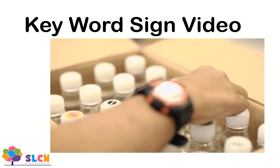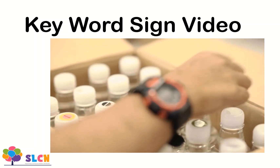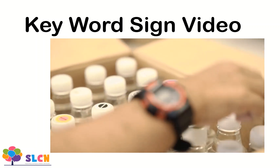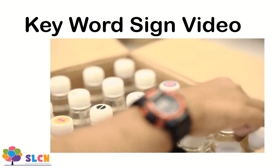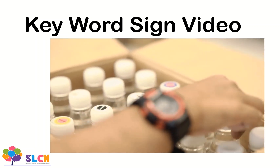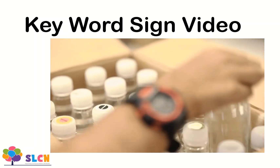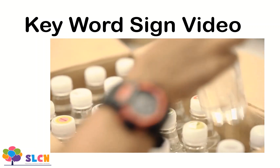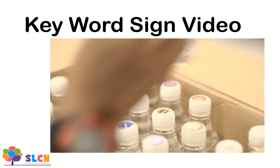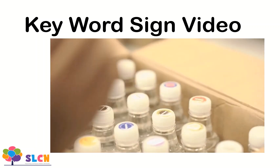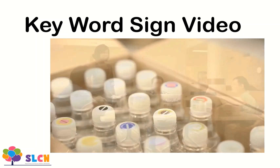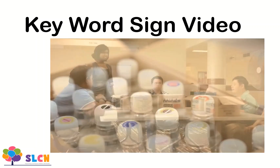Hi everyone!